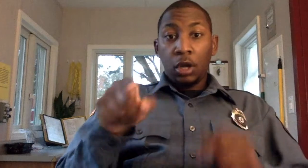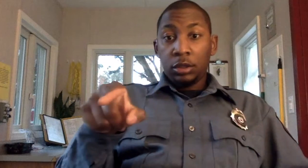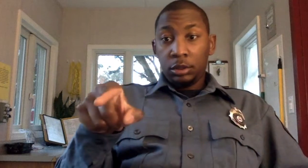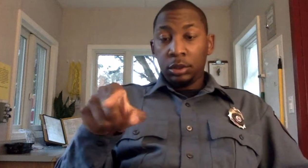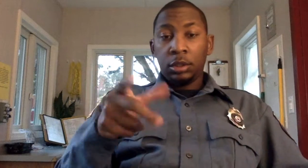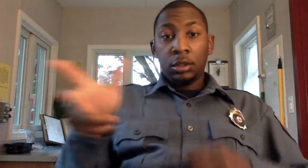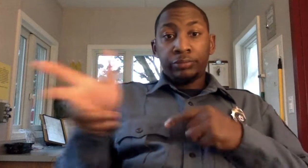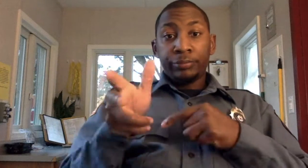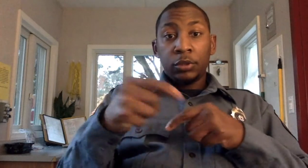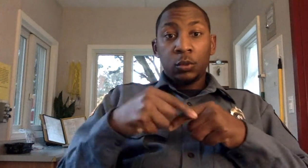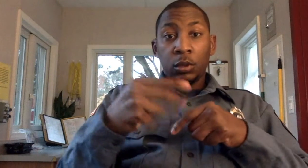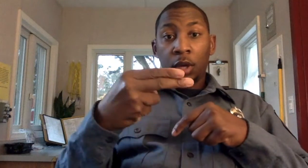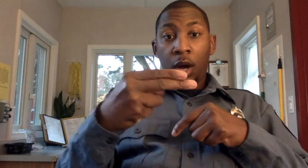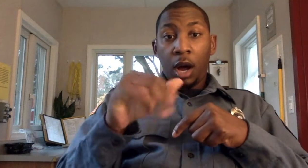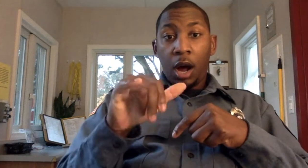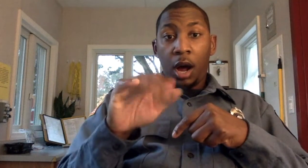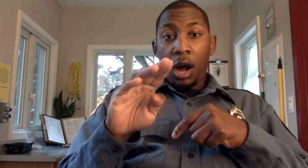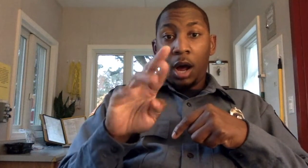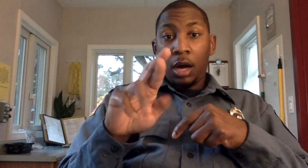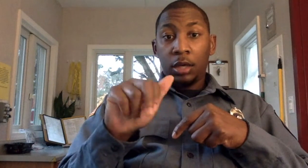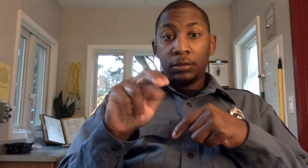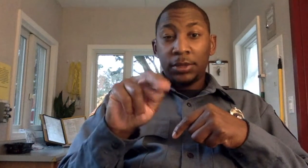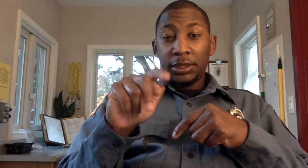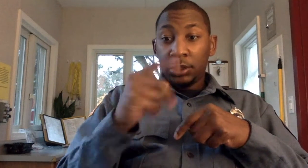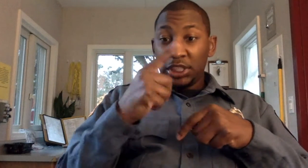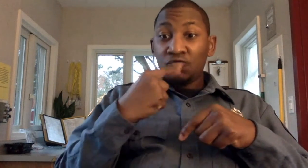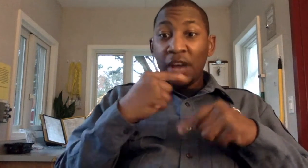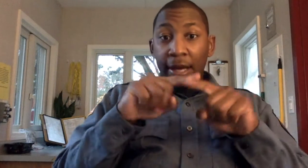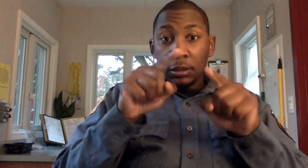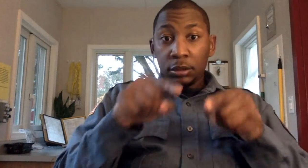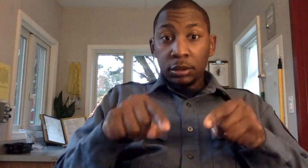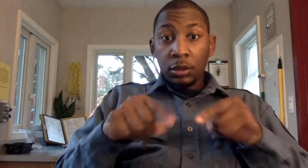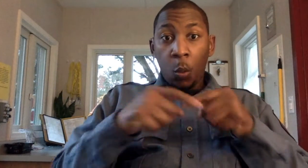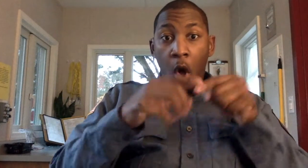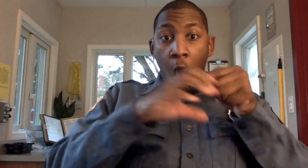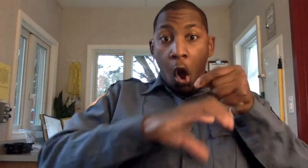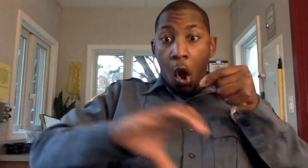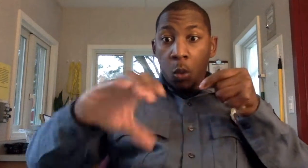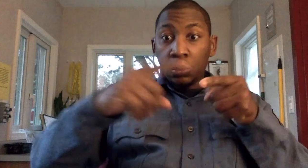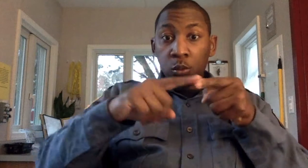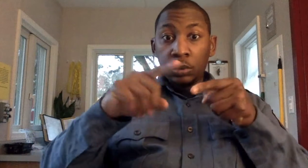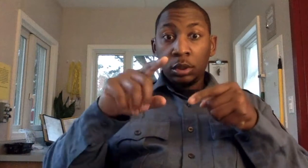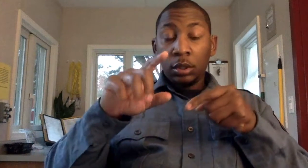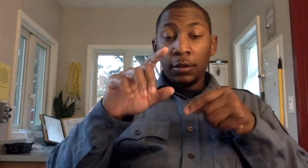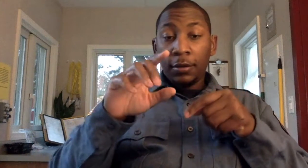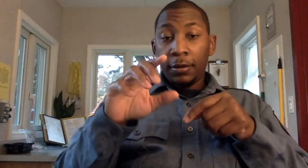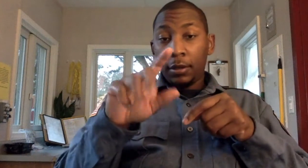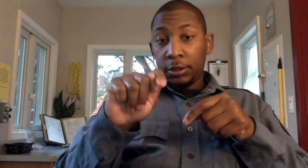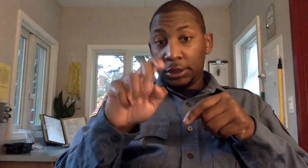So we had the tender trucks there, and we had to go through to where the hydrant